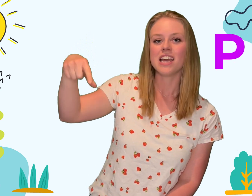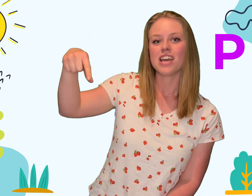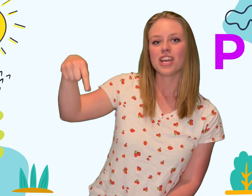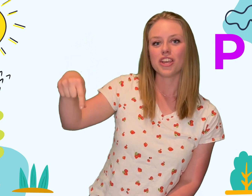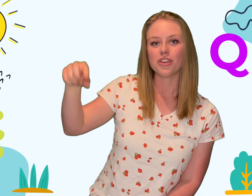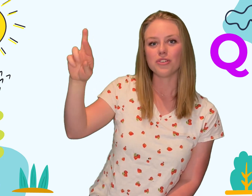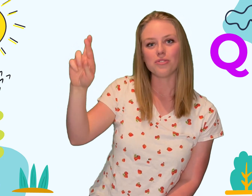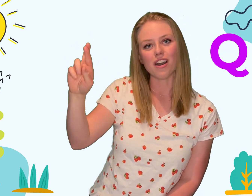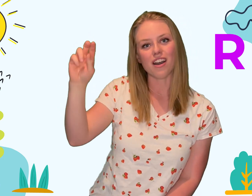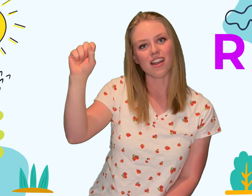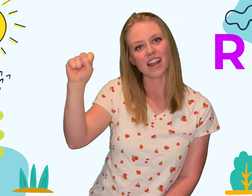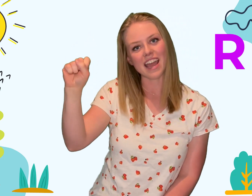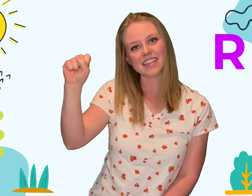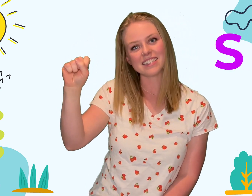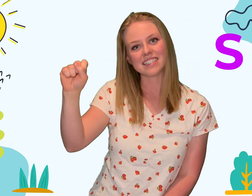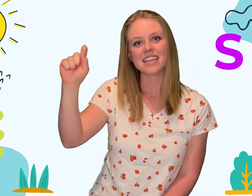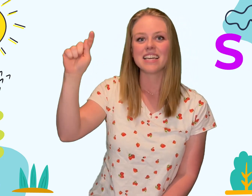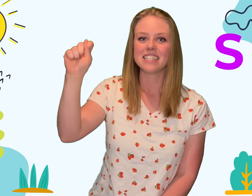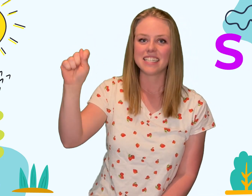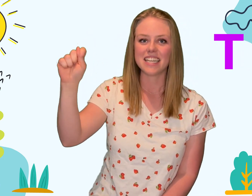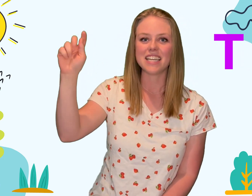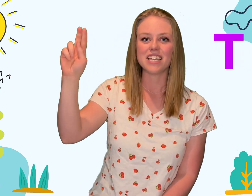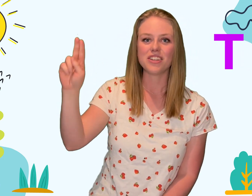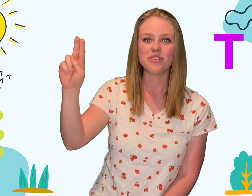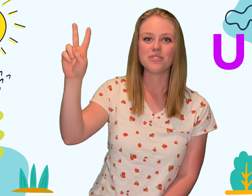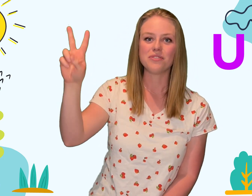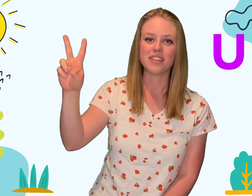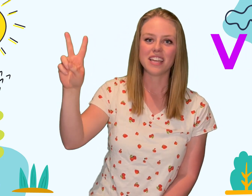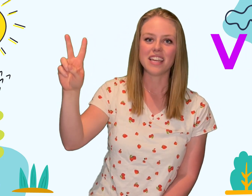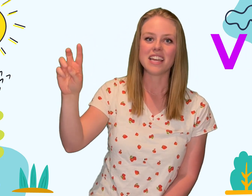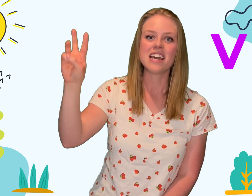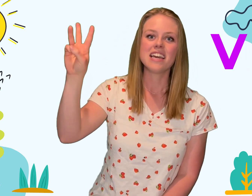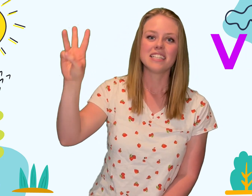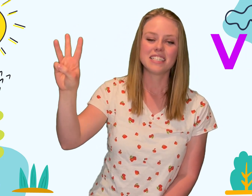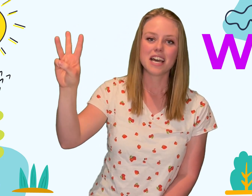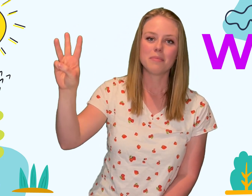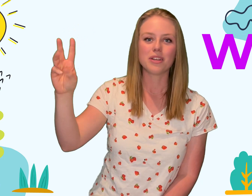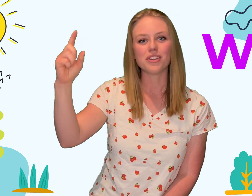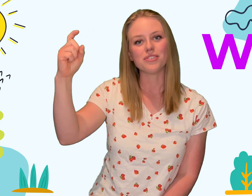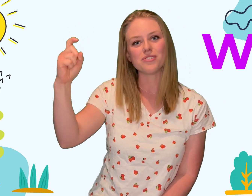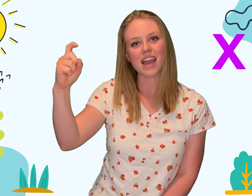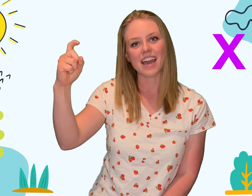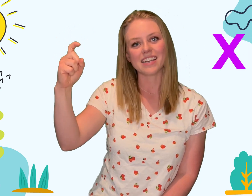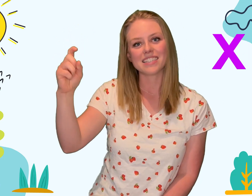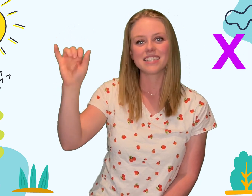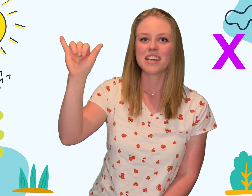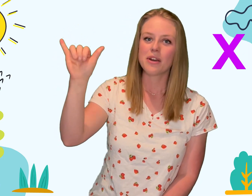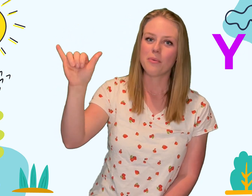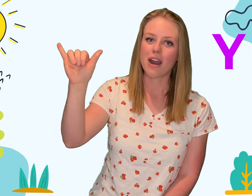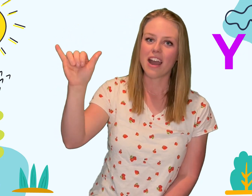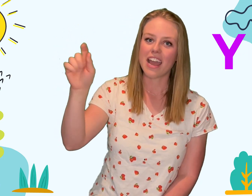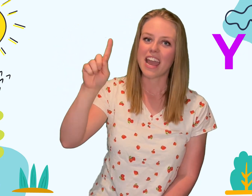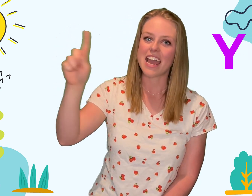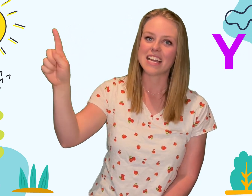P, Q, R, S, T, U, V, W, X, Y, and